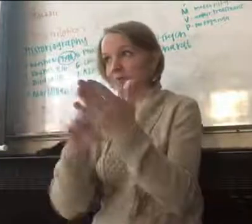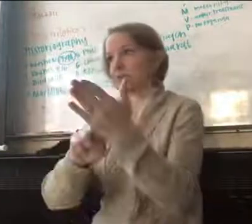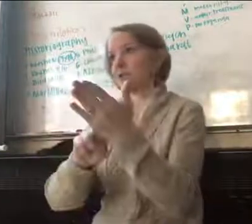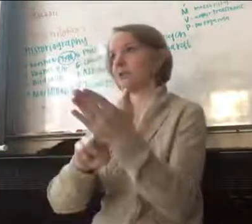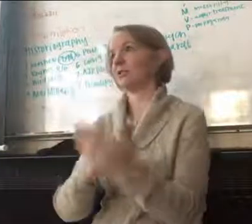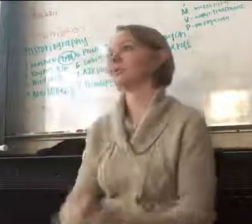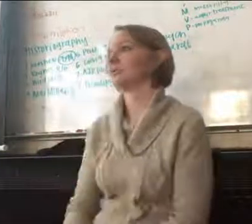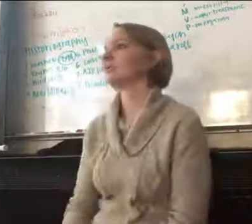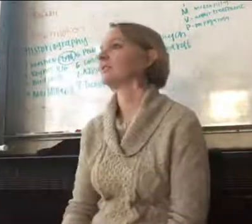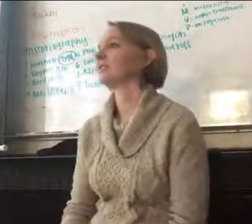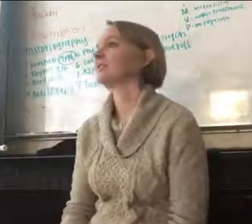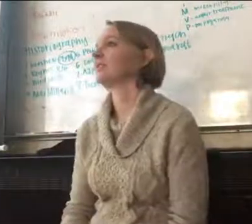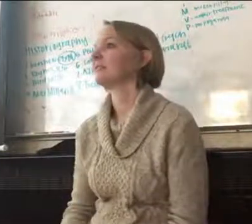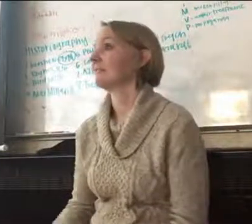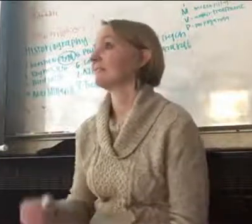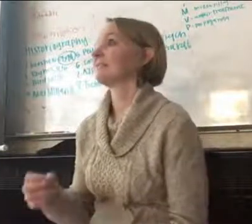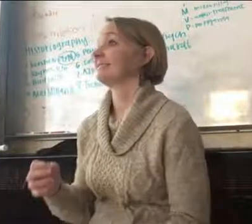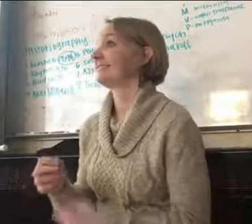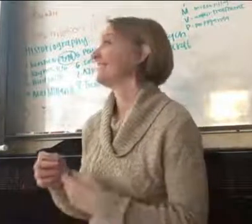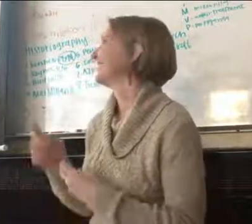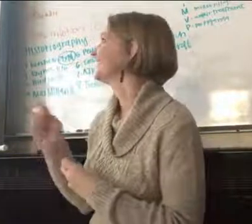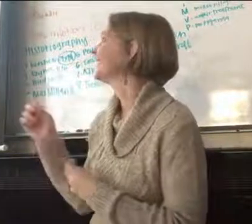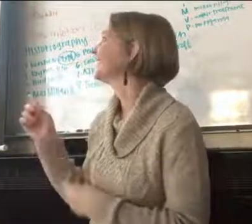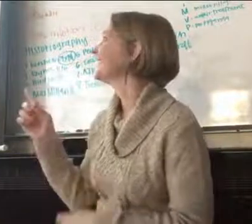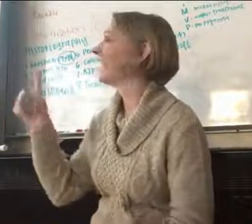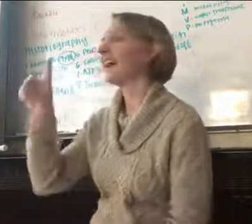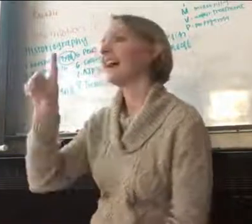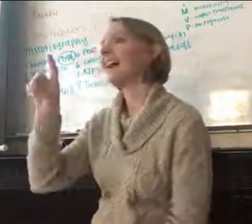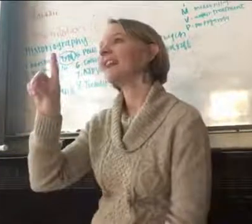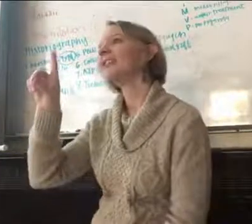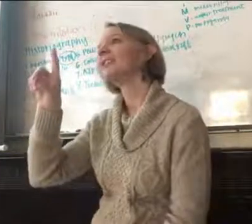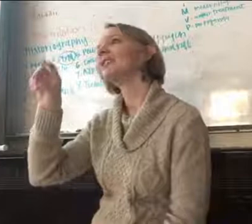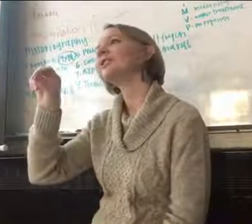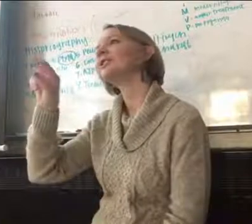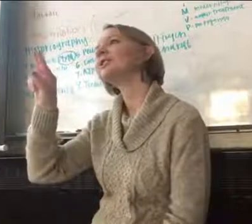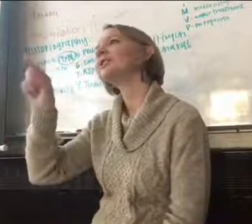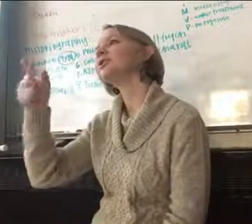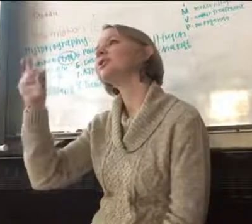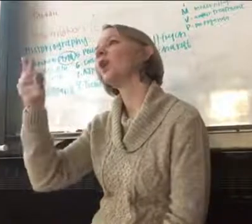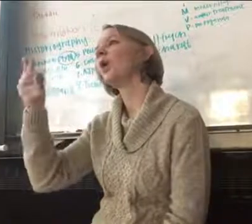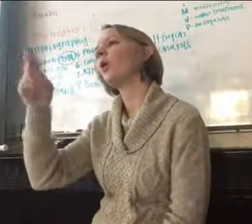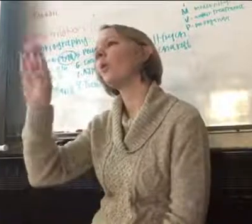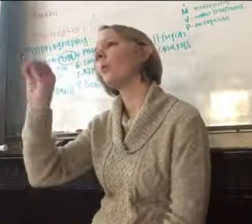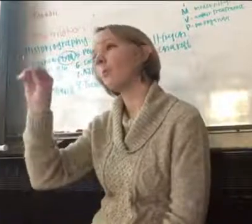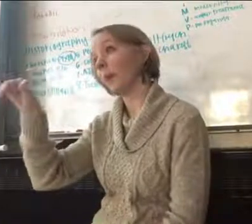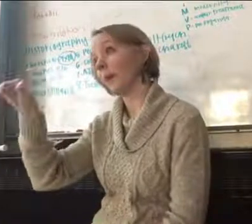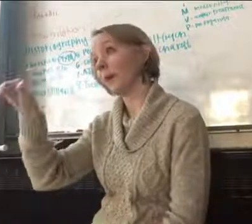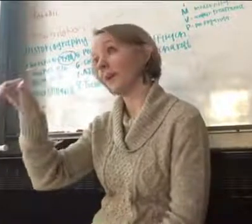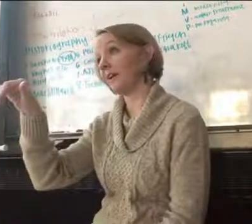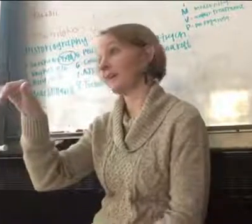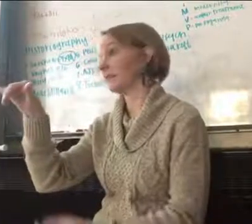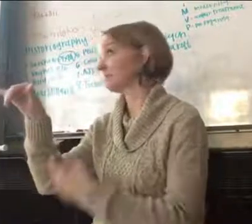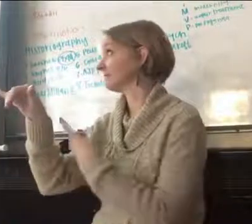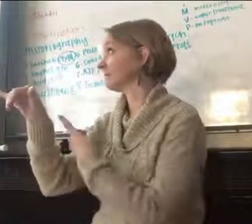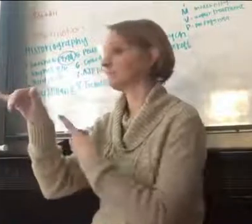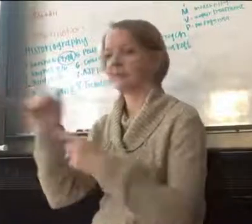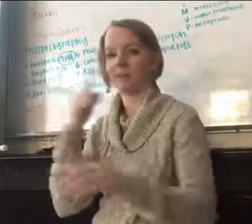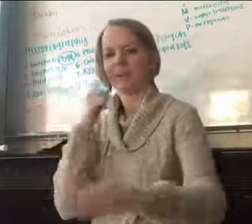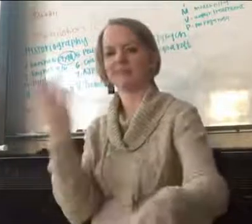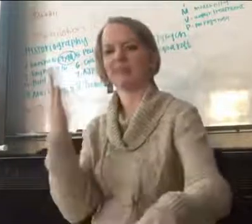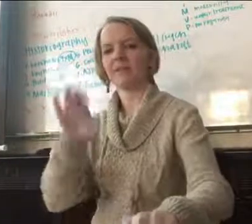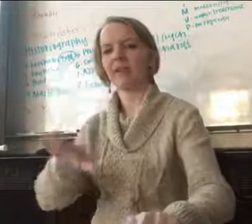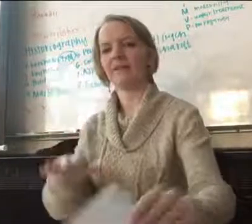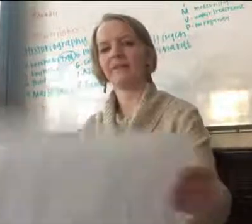basically what a doughboy is this is kind of, if you want to put next to doughboy, this is and by the way, I believe it's on the back.